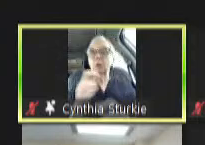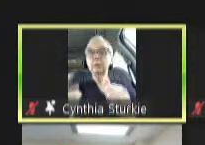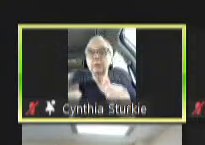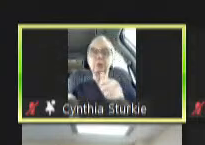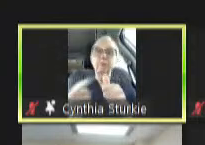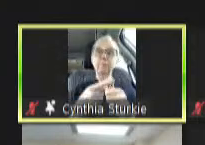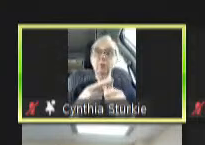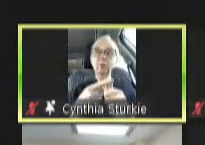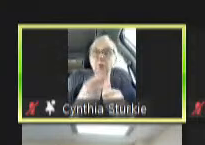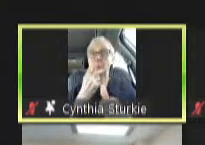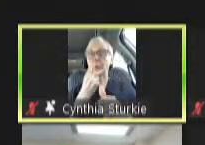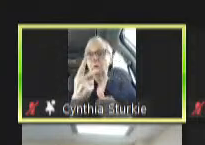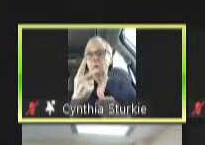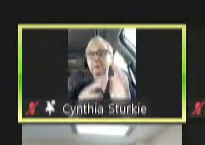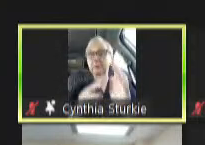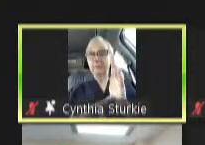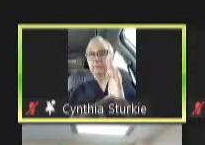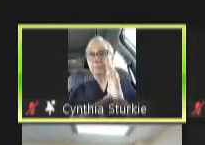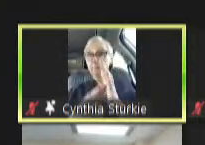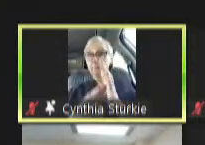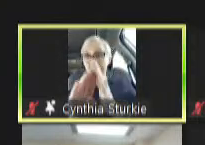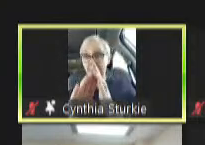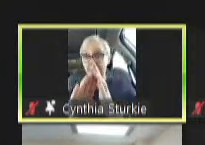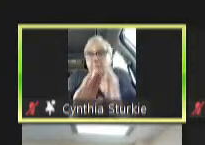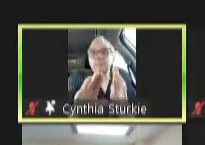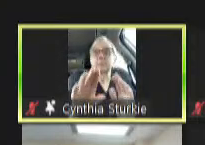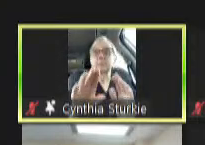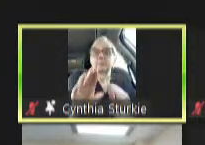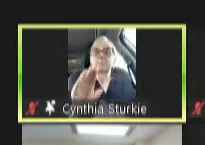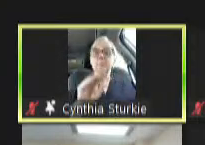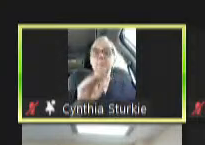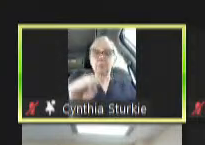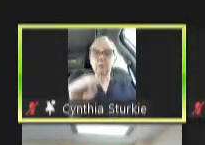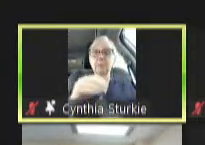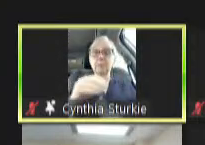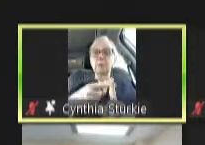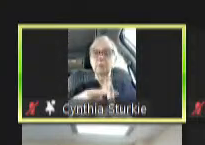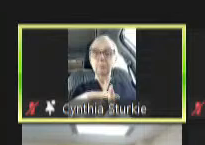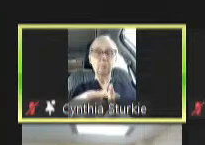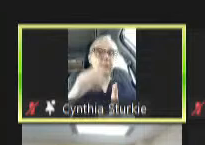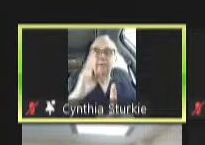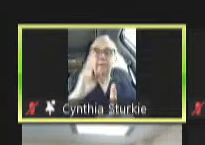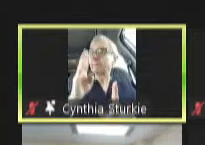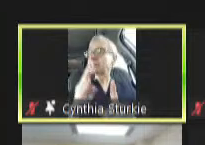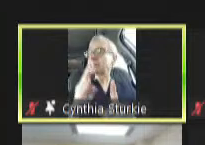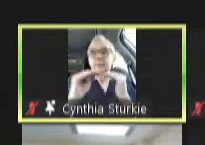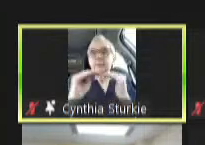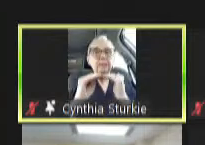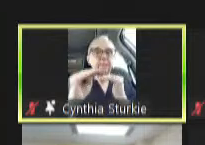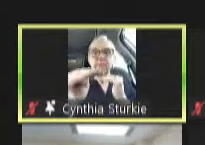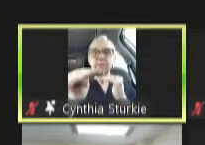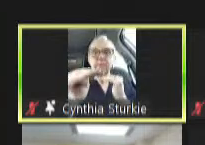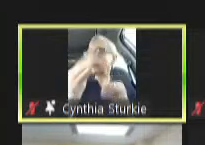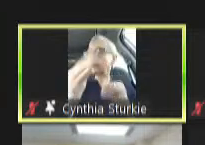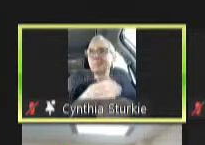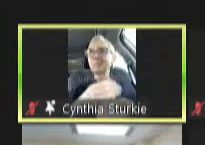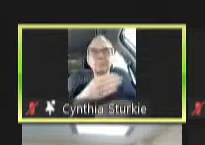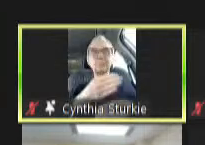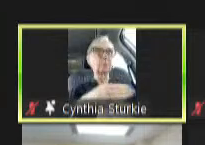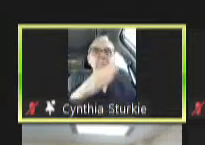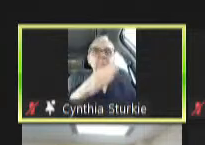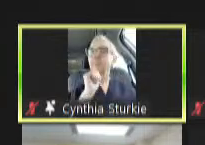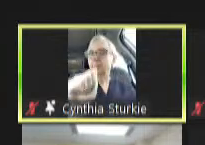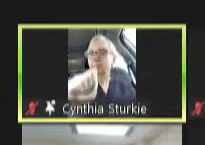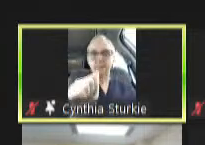a change in trajectory of our cases. And at this point, we have not yet seen a flattening or an improvement in its percent